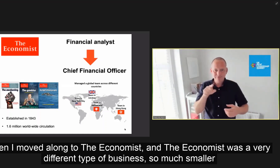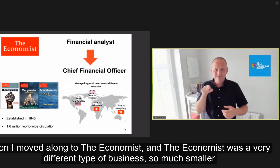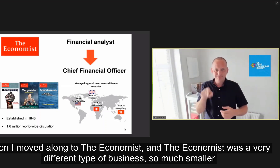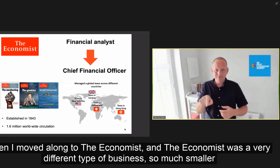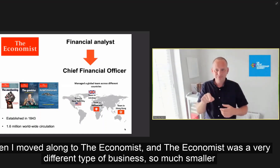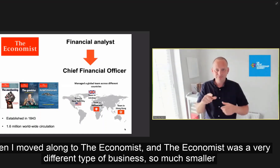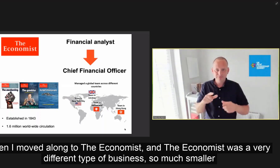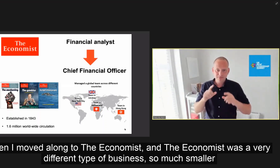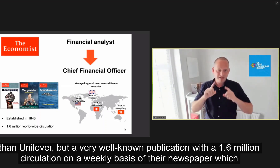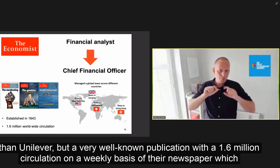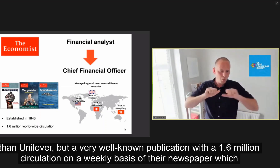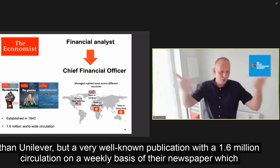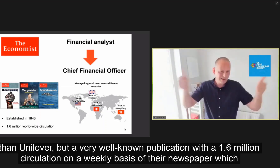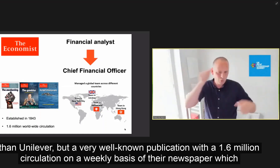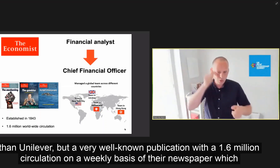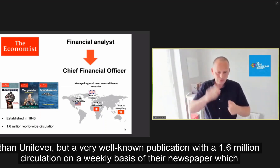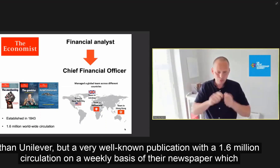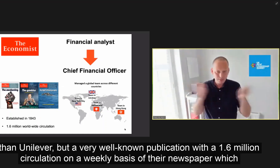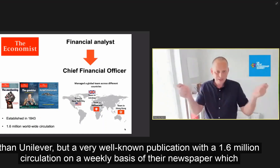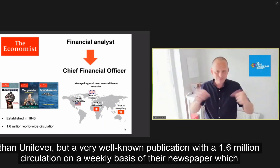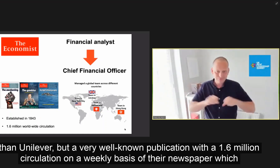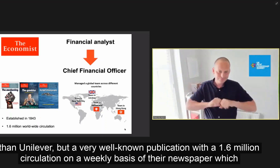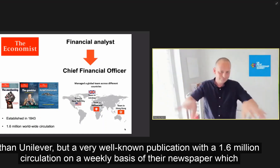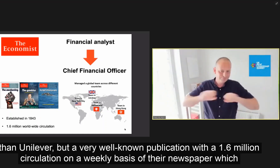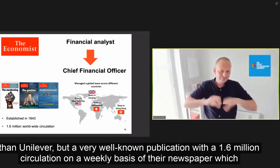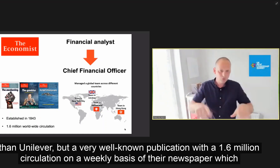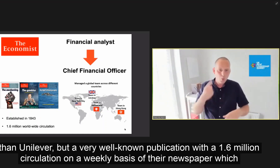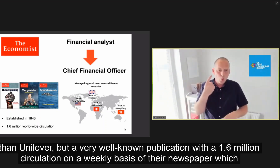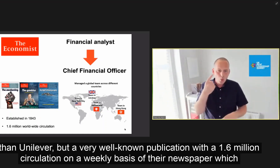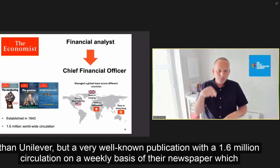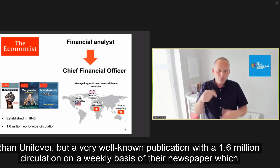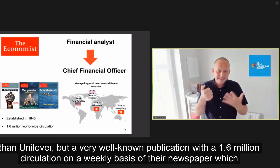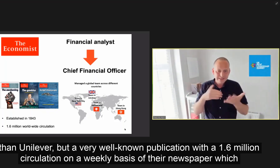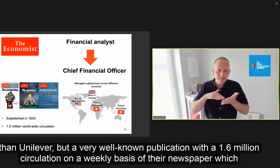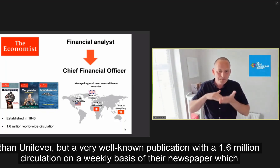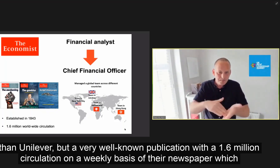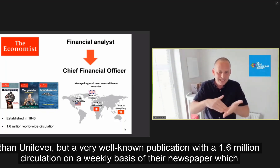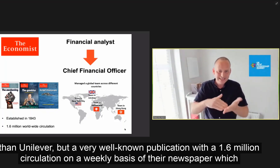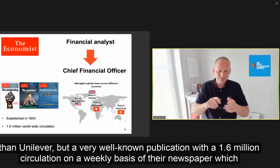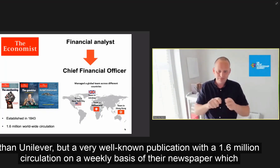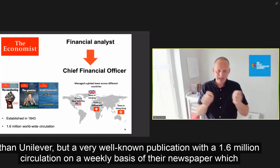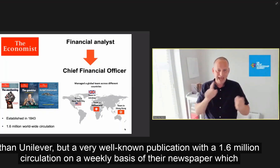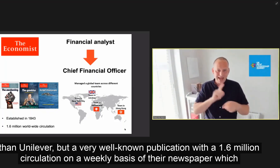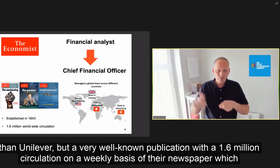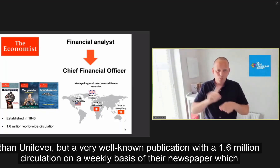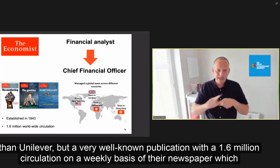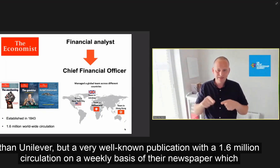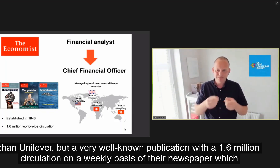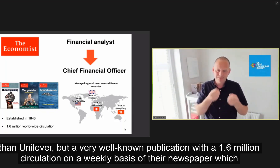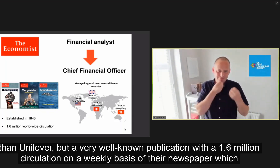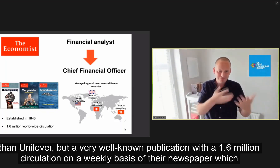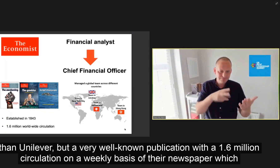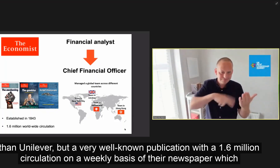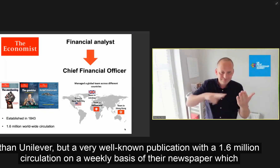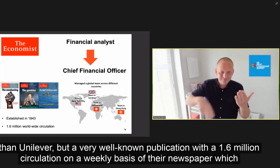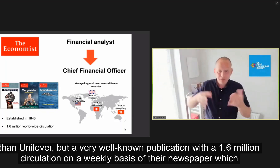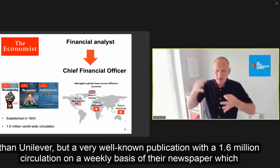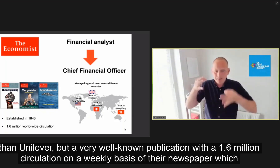smaller than Unilever, but still a very well-known publication with a 1.6 million circulation on a